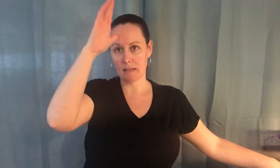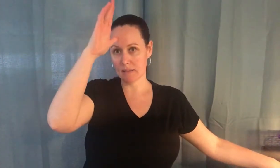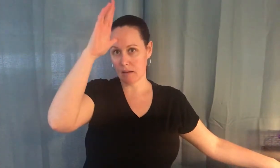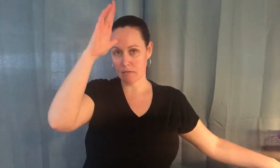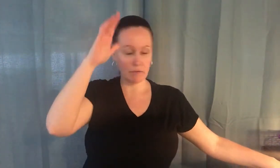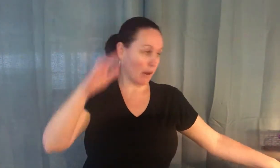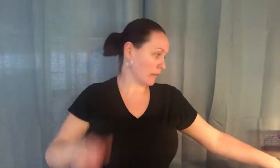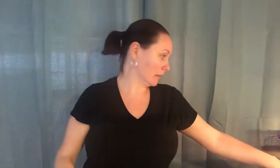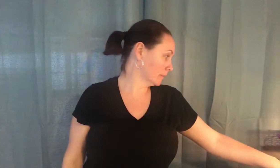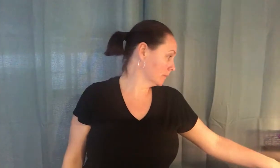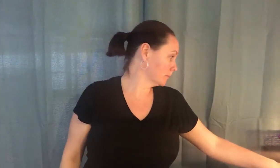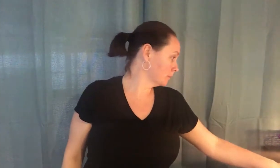sign for father.